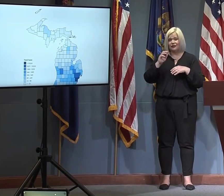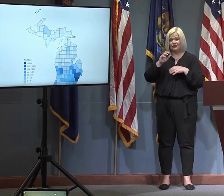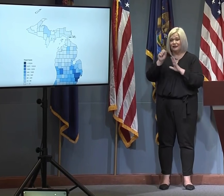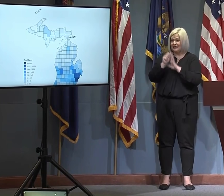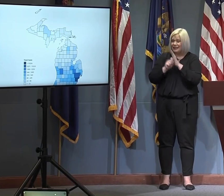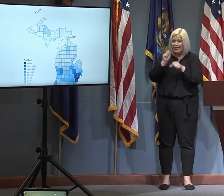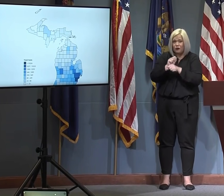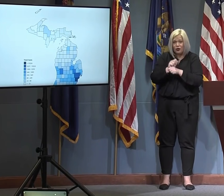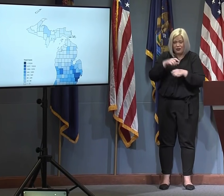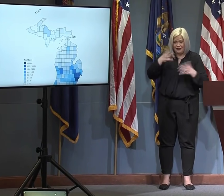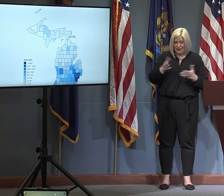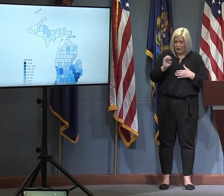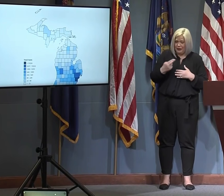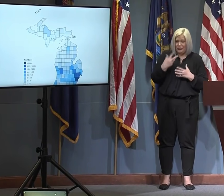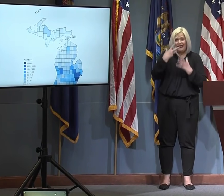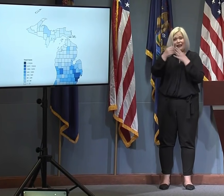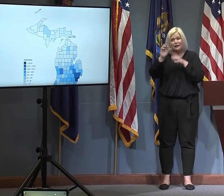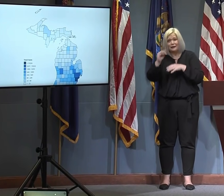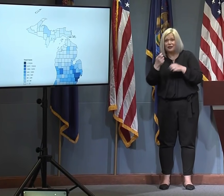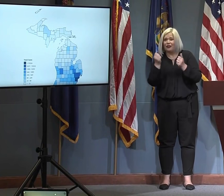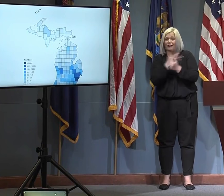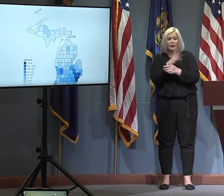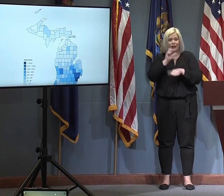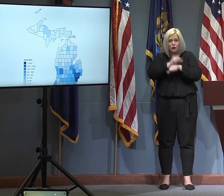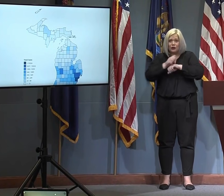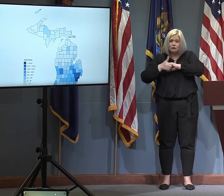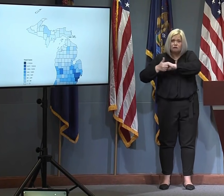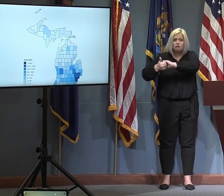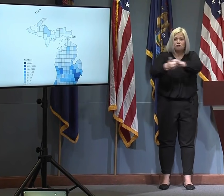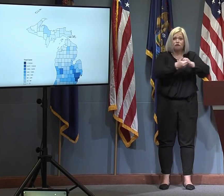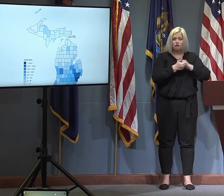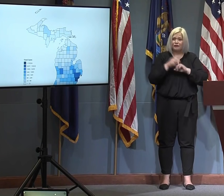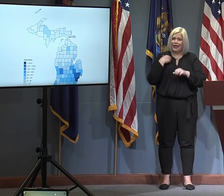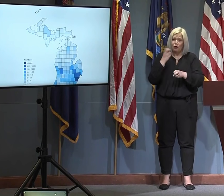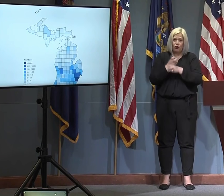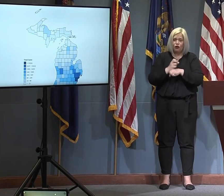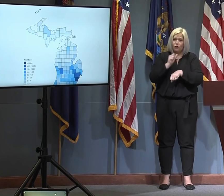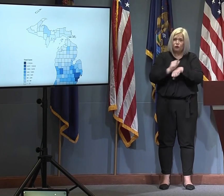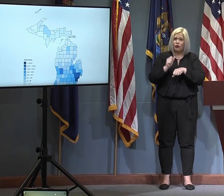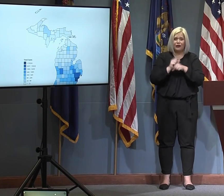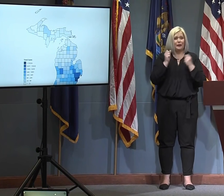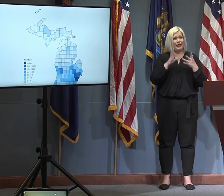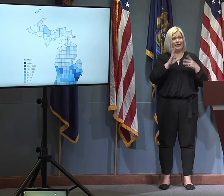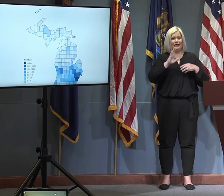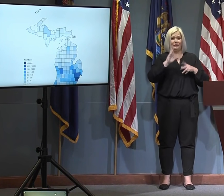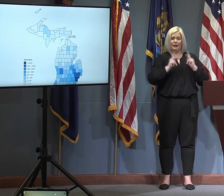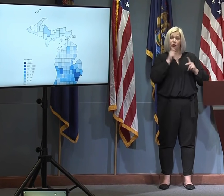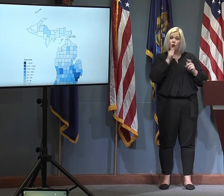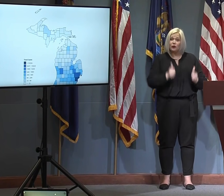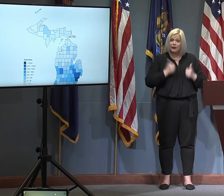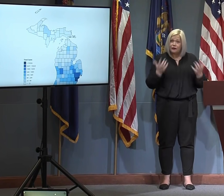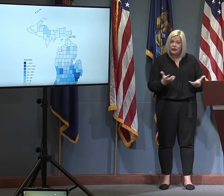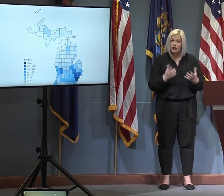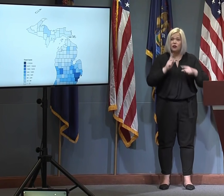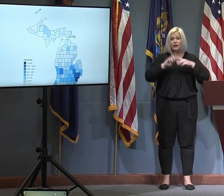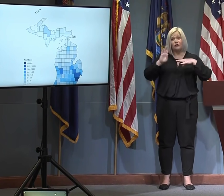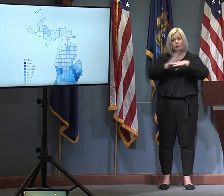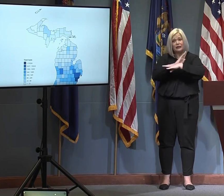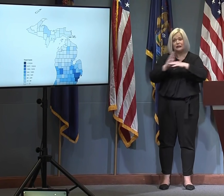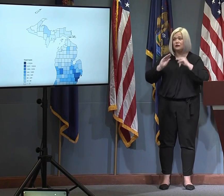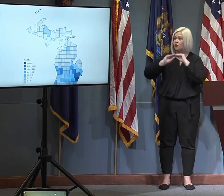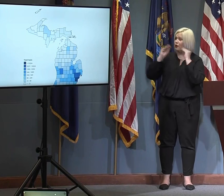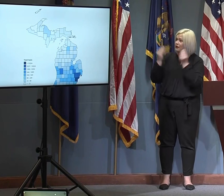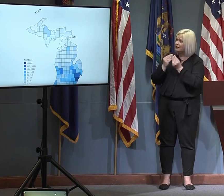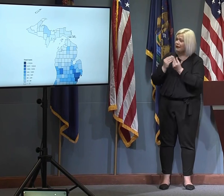Michigan and outside of Michigan, because of the hard work that we've done, and because of countless Michiganders and businesses and organizations that